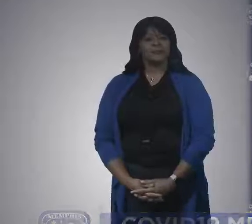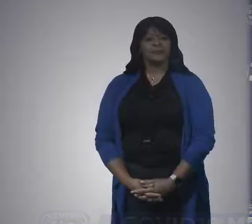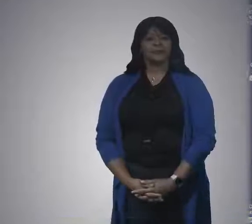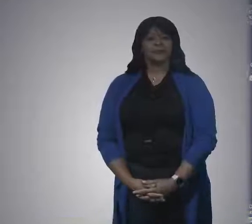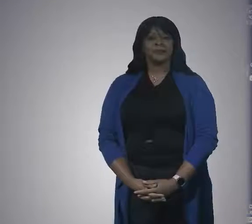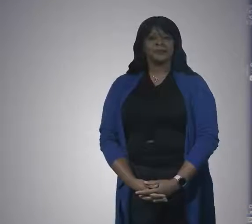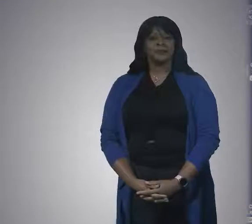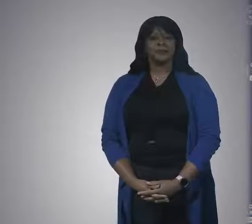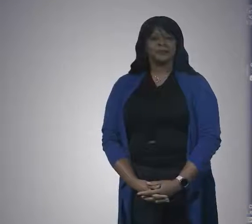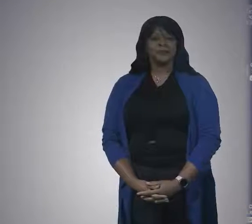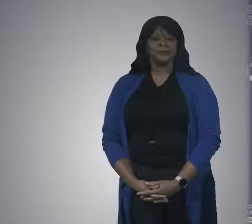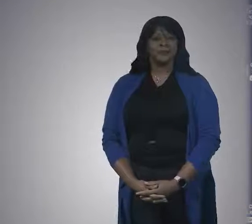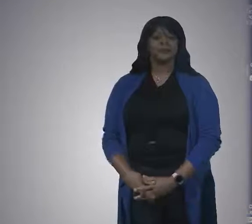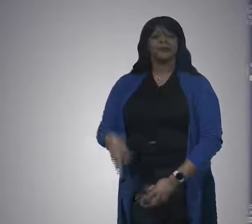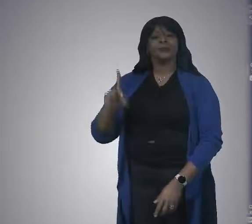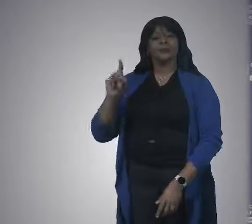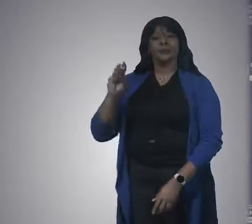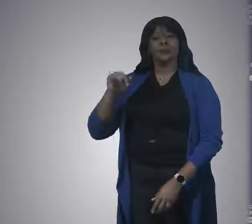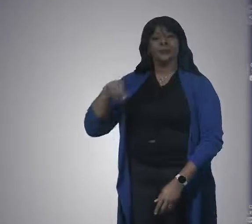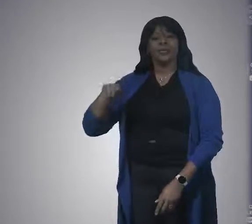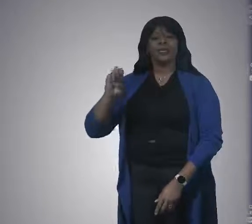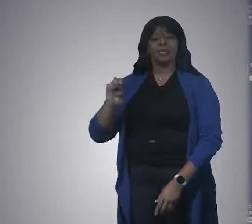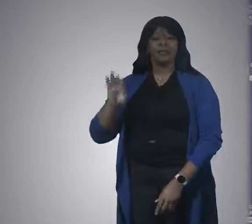Dominique Dillon, Fox 13.